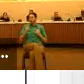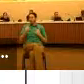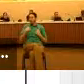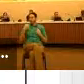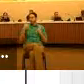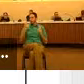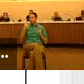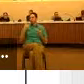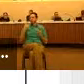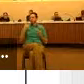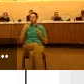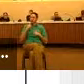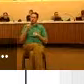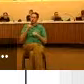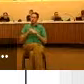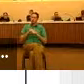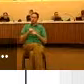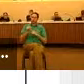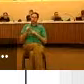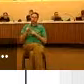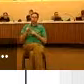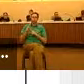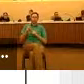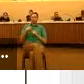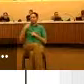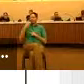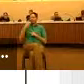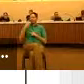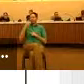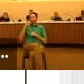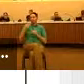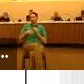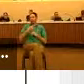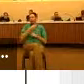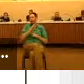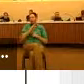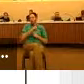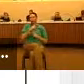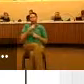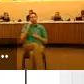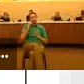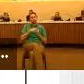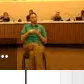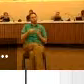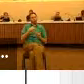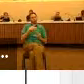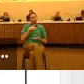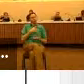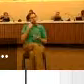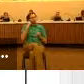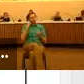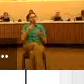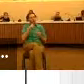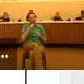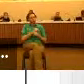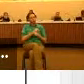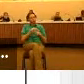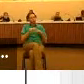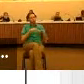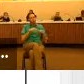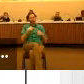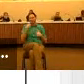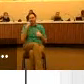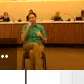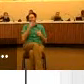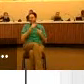now, I would say stone. What we did, just finished at Howard Acres. We saw the demand because so many people were walking. We just